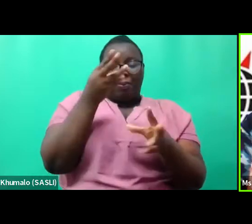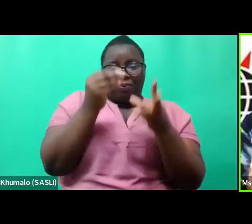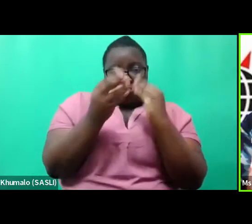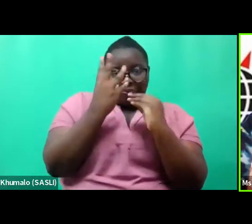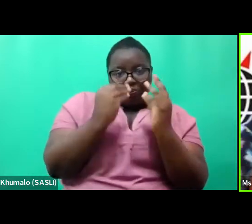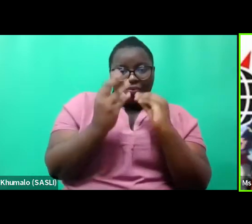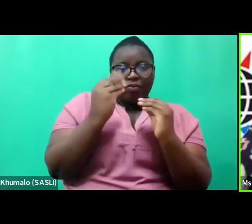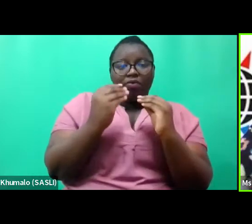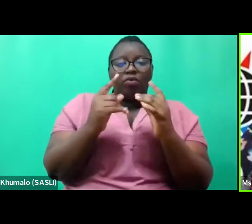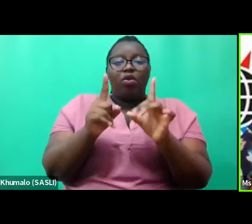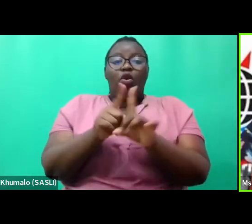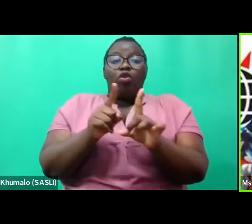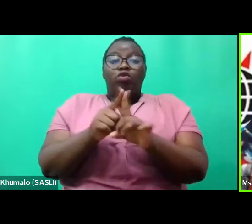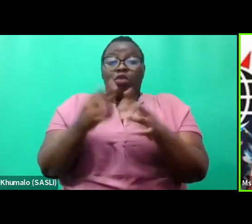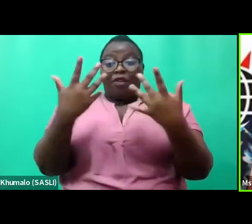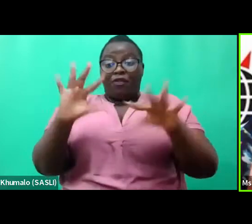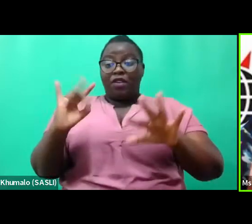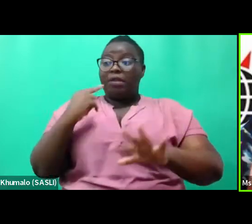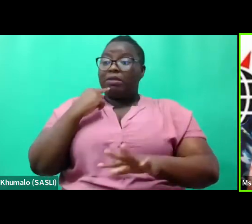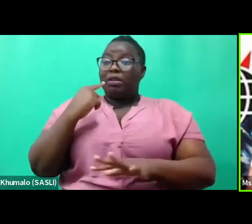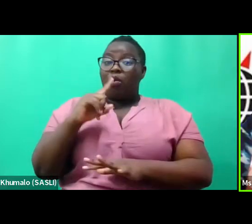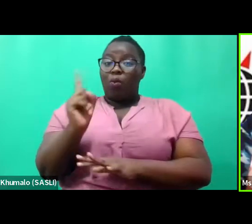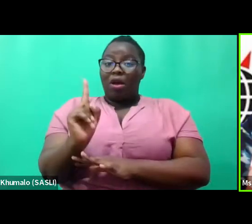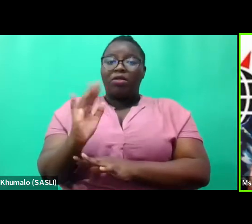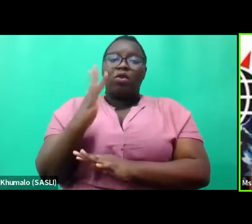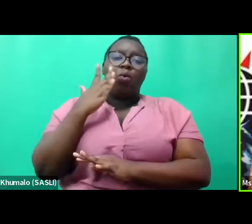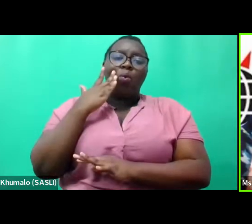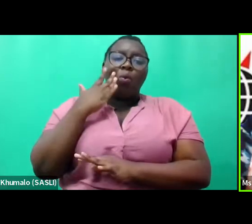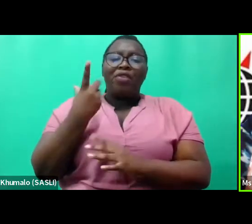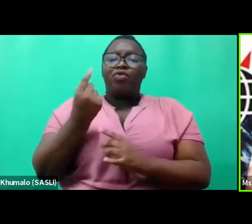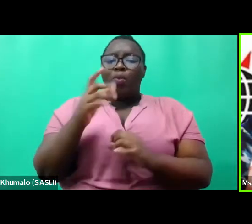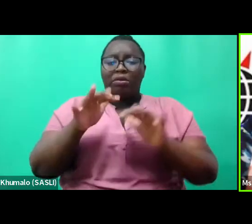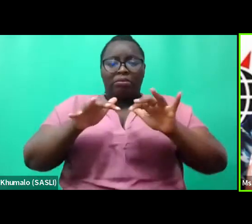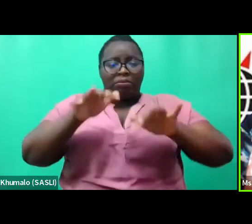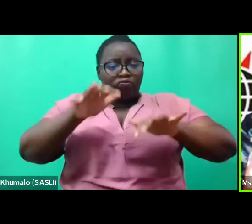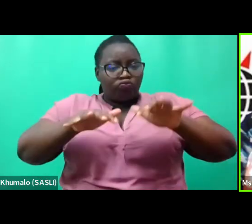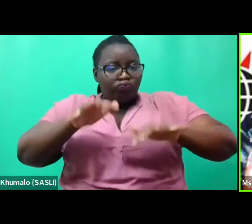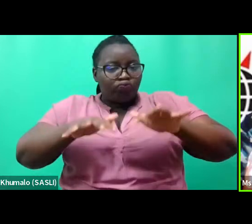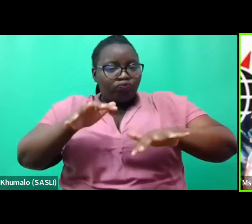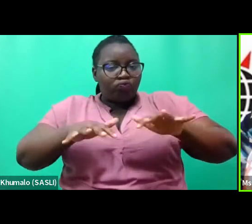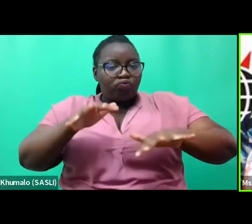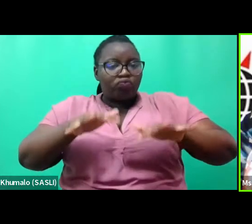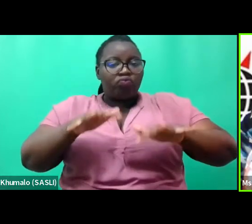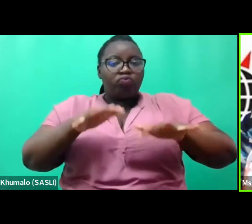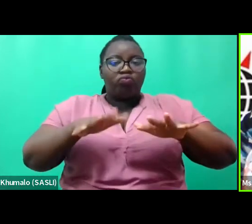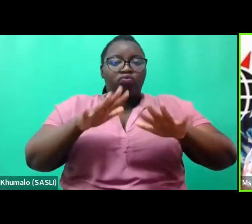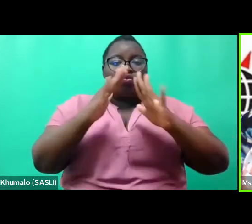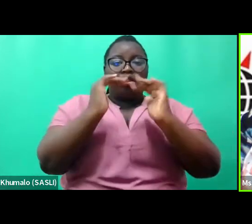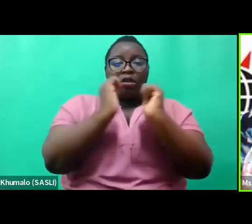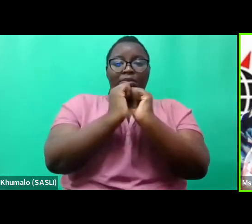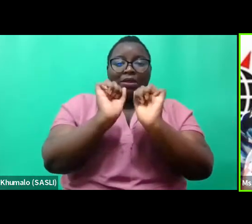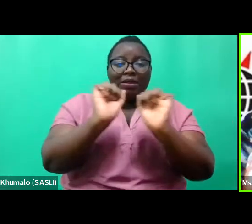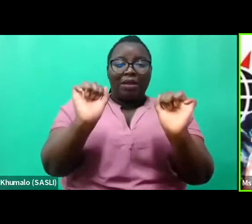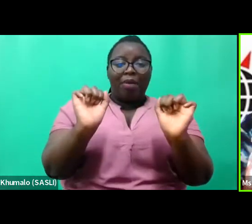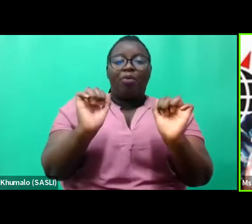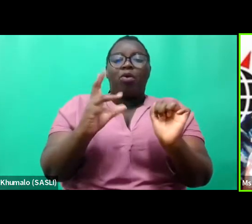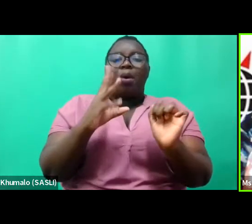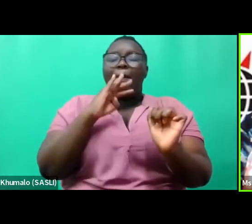He stated that like when they type the assignments, it becomes a